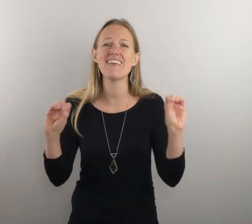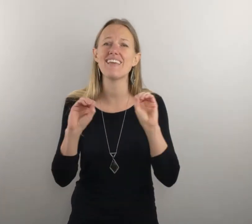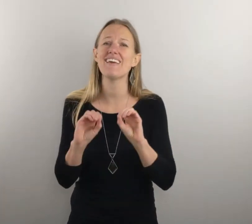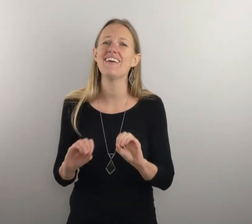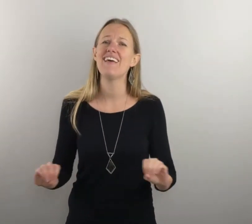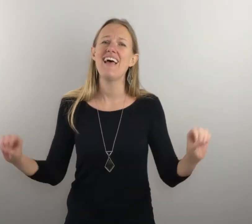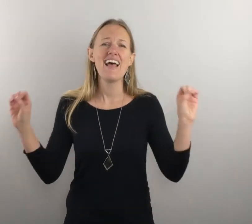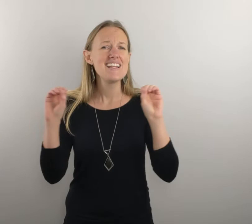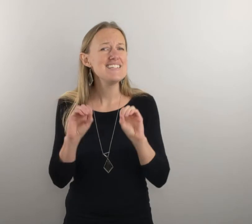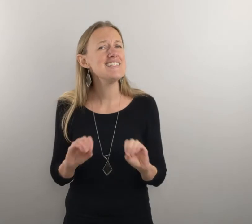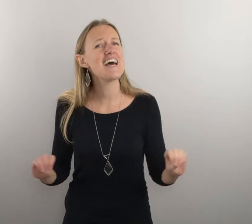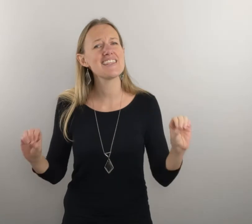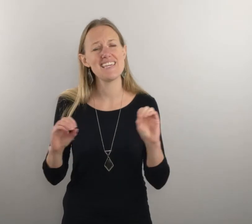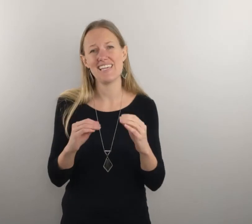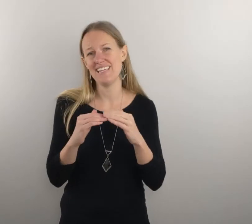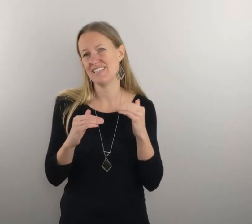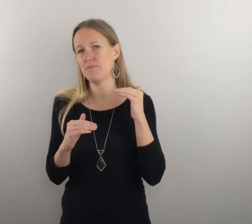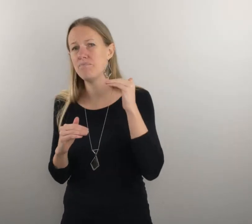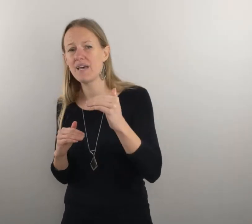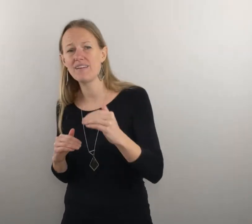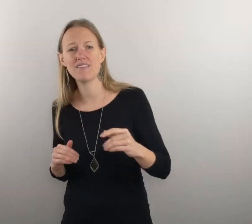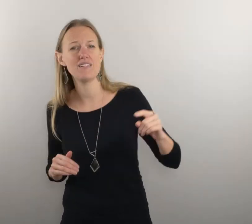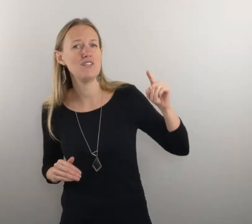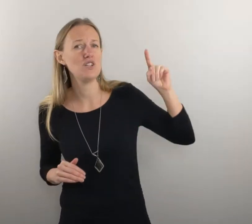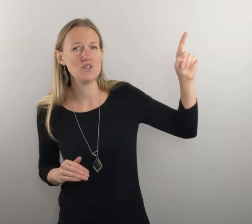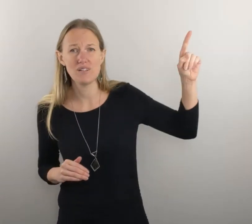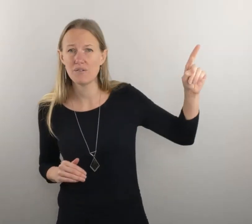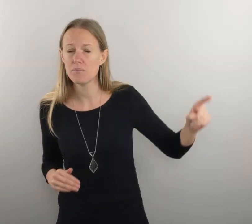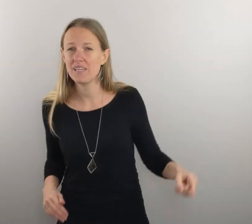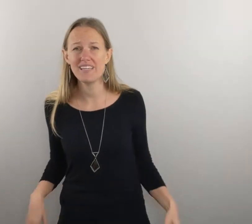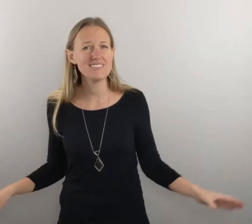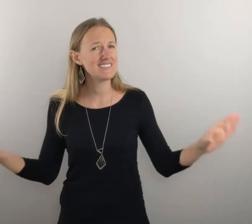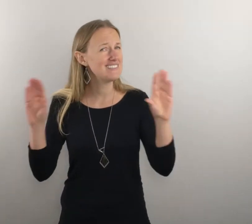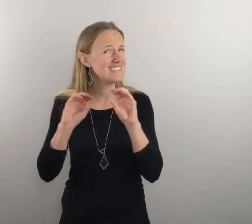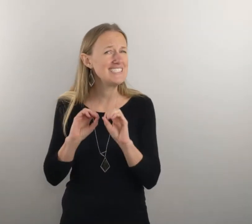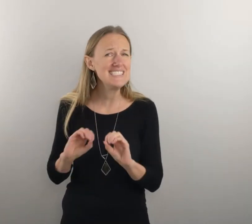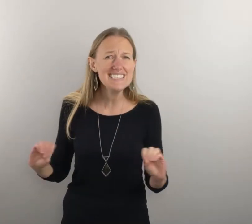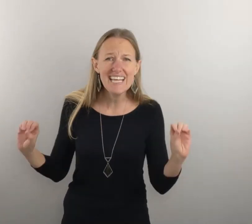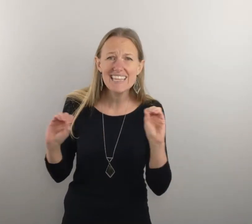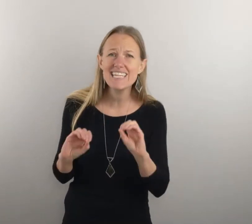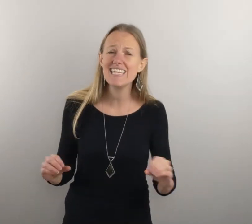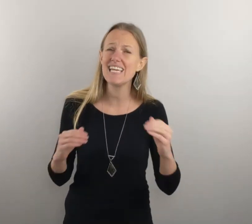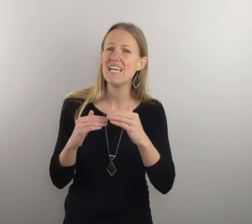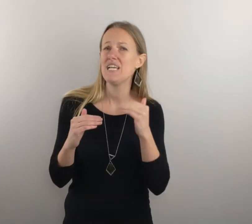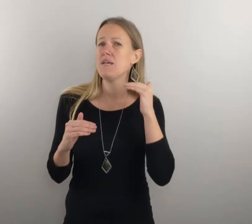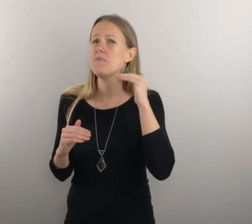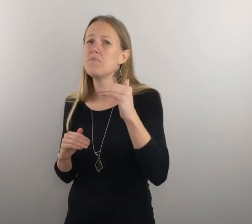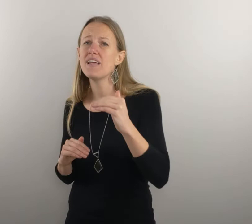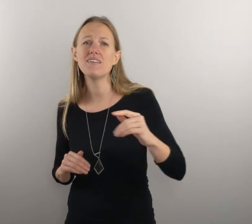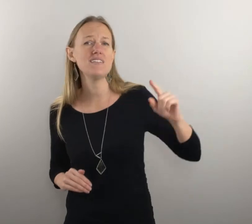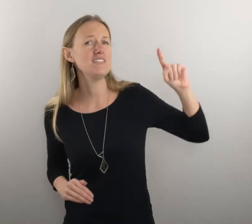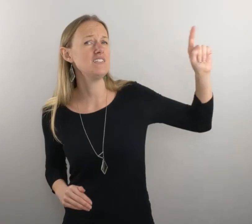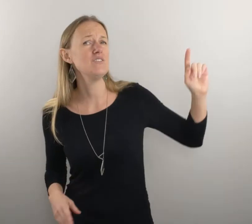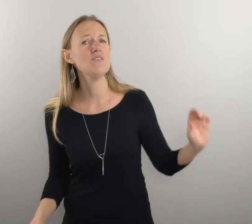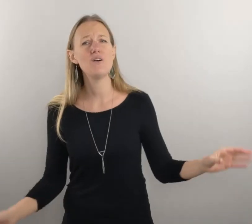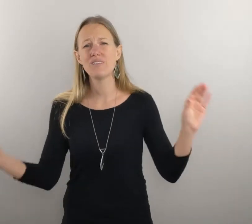nothing. Nothing is better than you. And it repeats, there's nothing better than you. Oh,